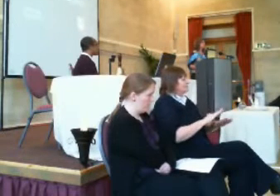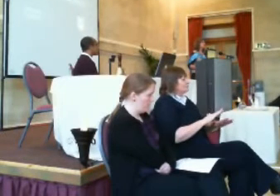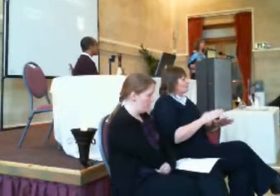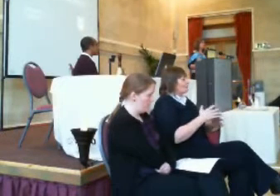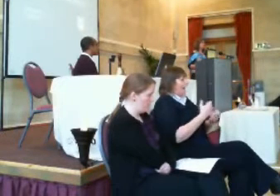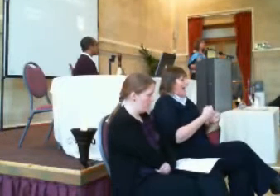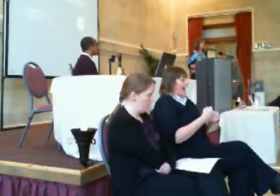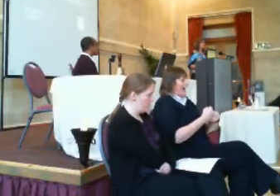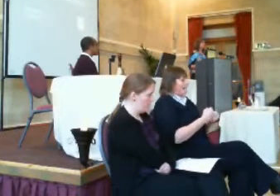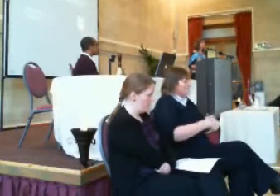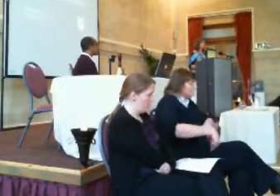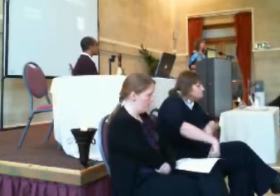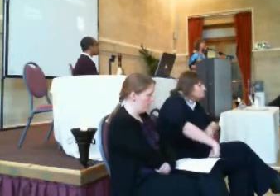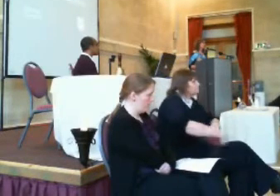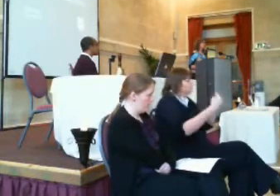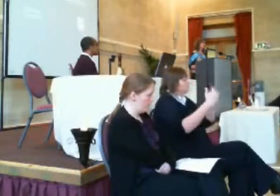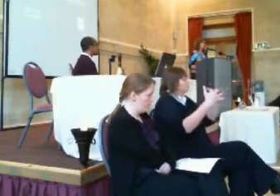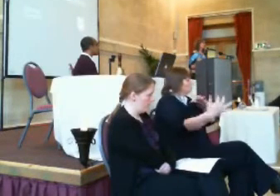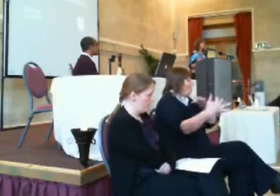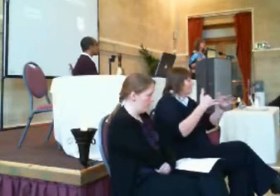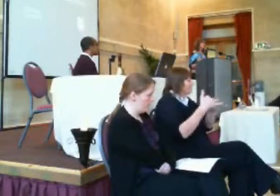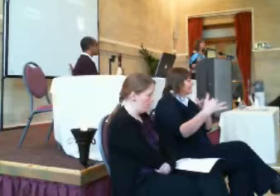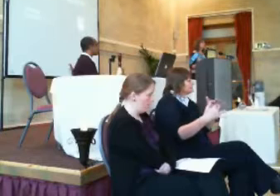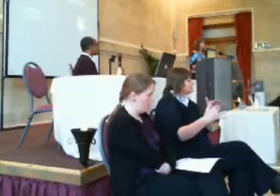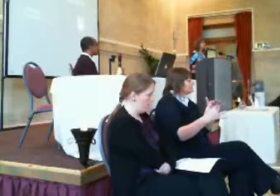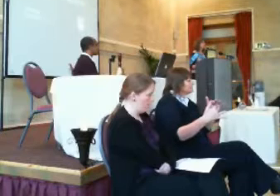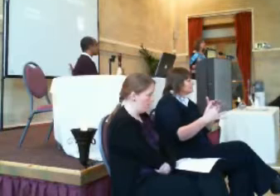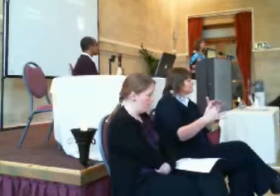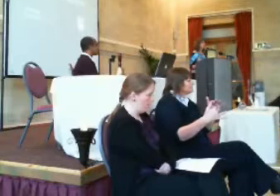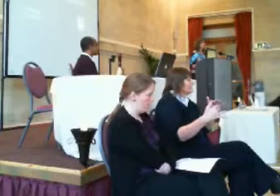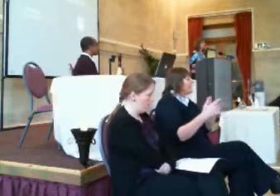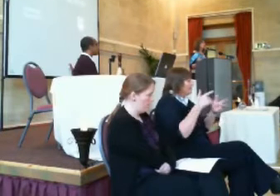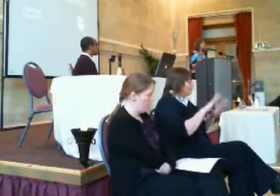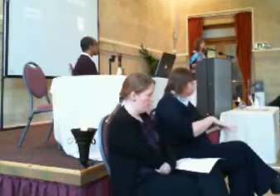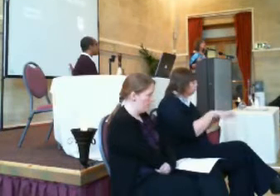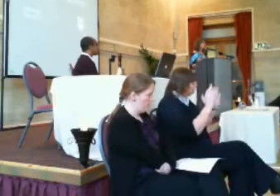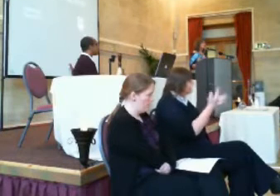the impact of conflict that we're involved in. What it would be like?